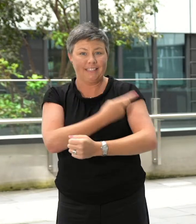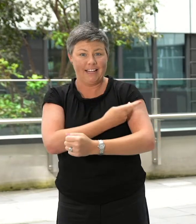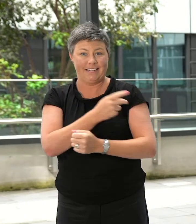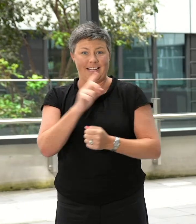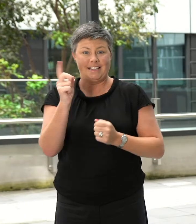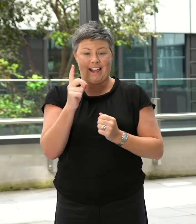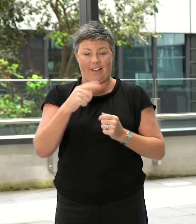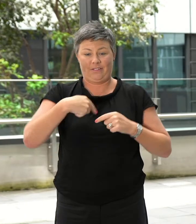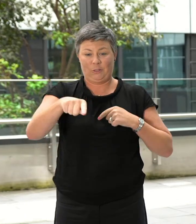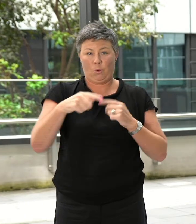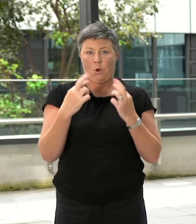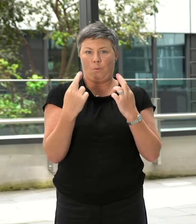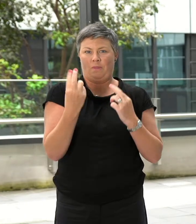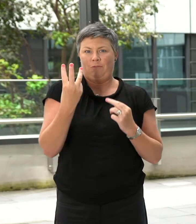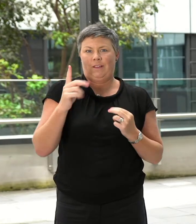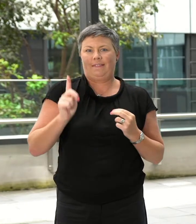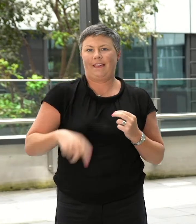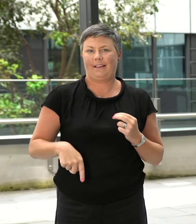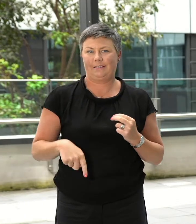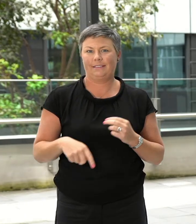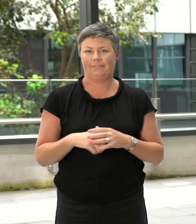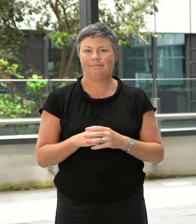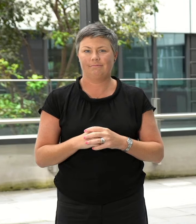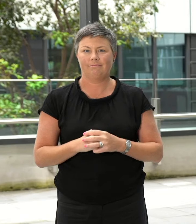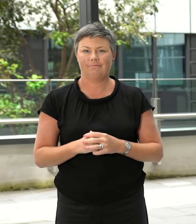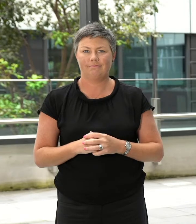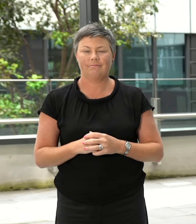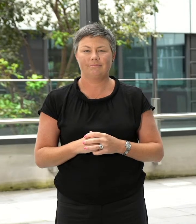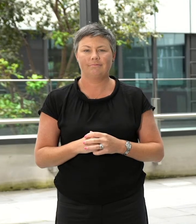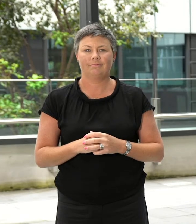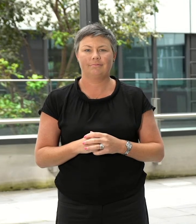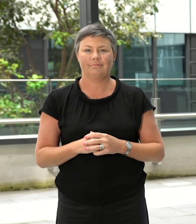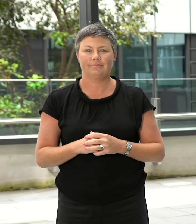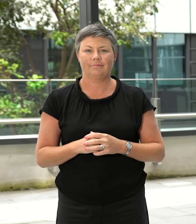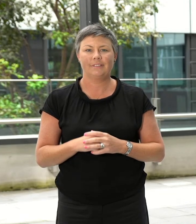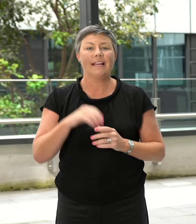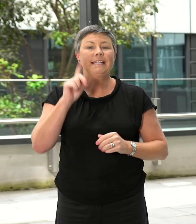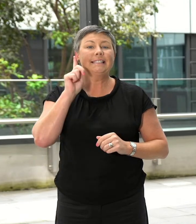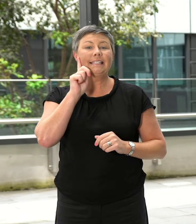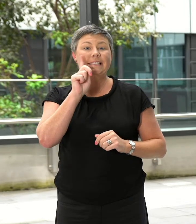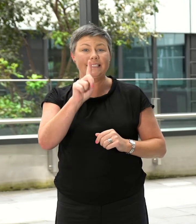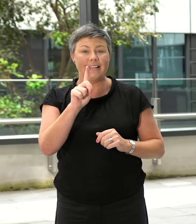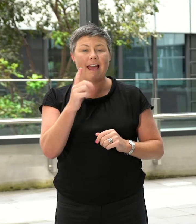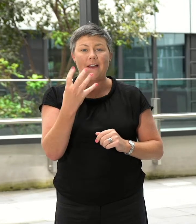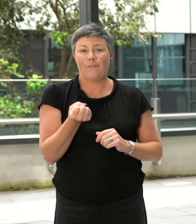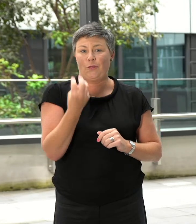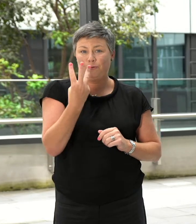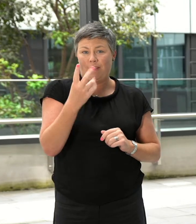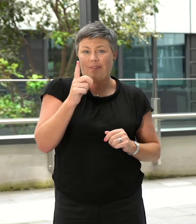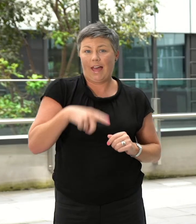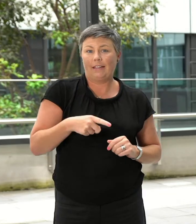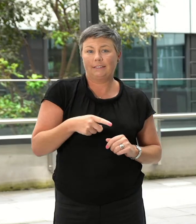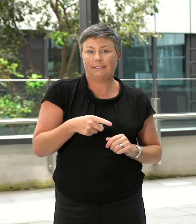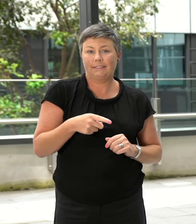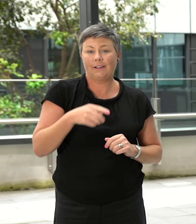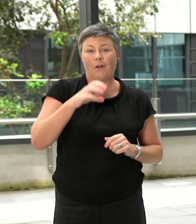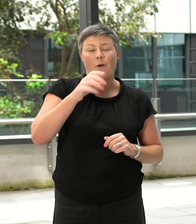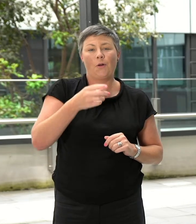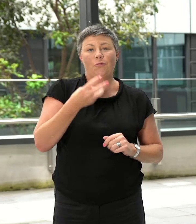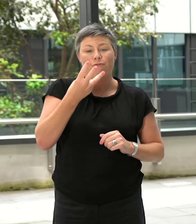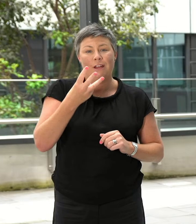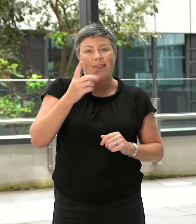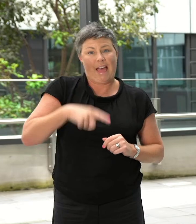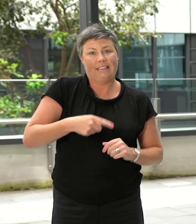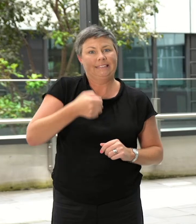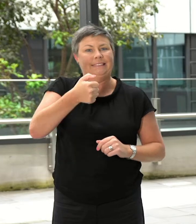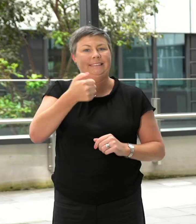3,000 this week. I can advise that as of yesterday, we did 3,067 vaccinations in